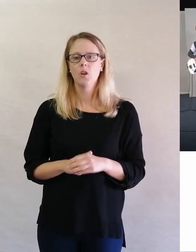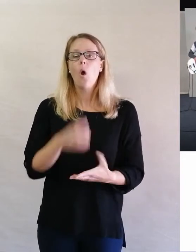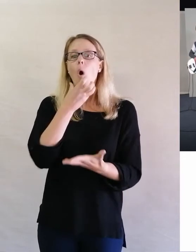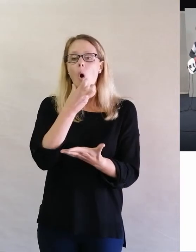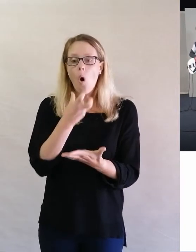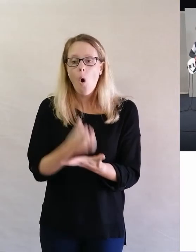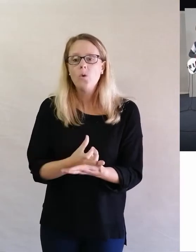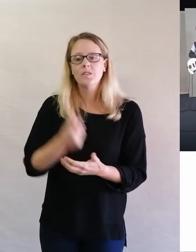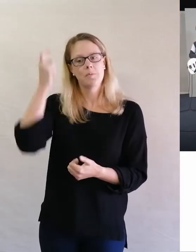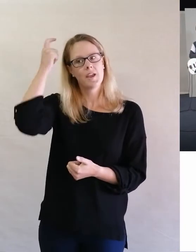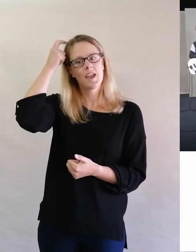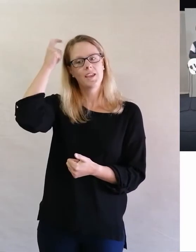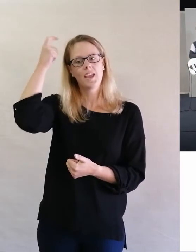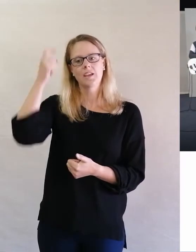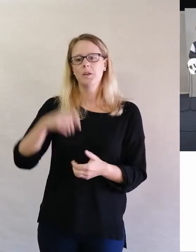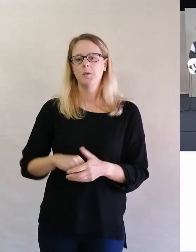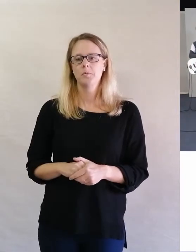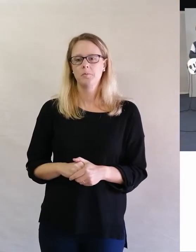Awesome King.